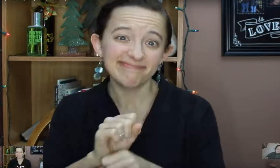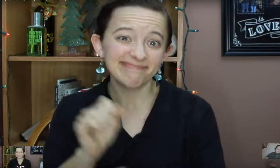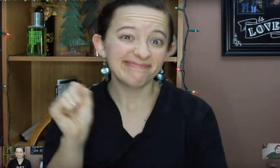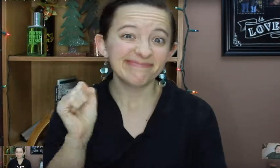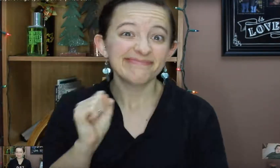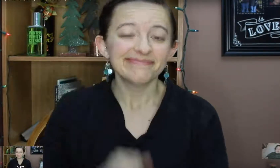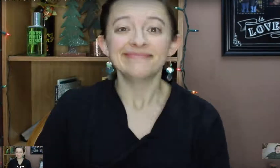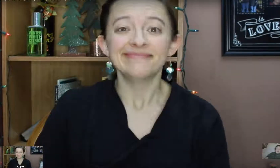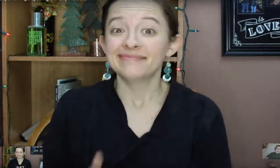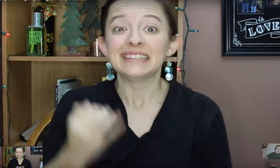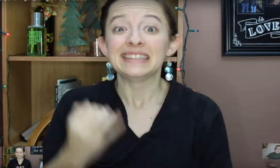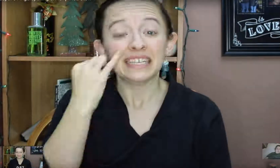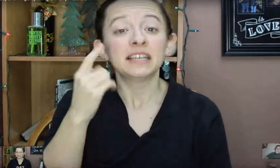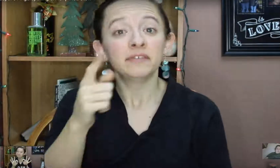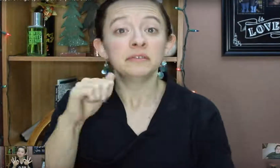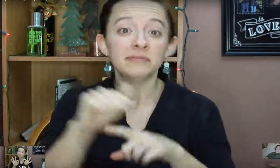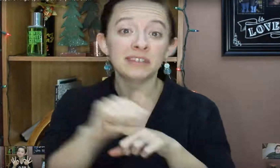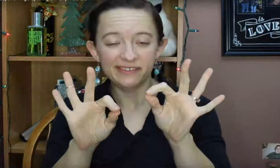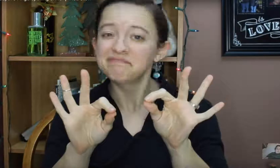saying that's practice makes perfect.